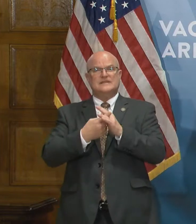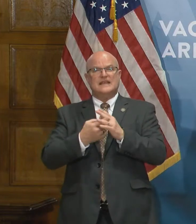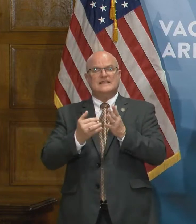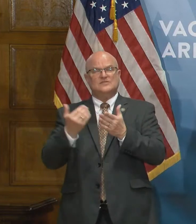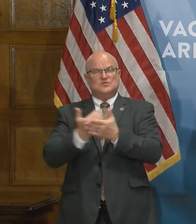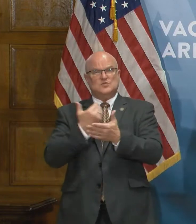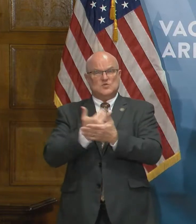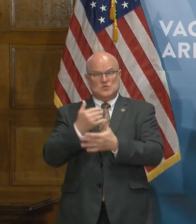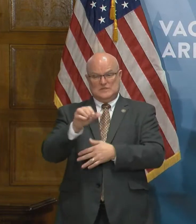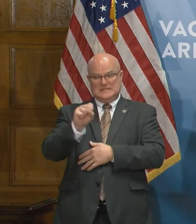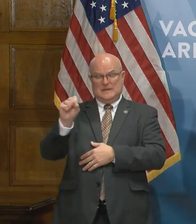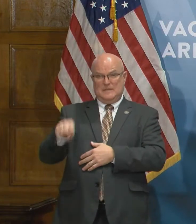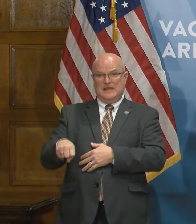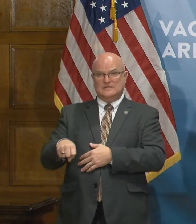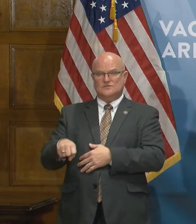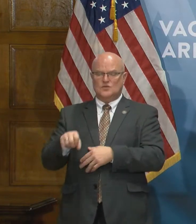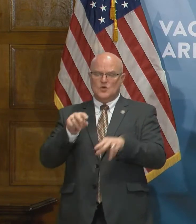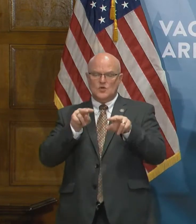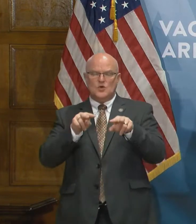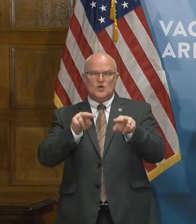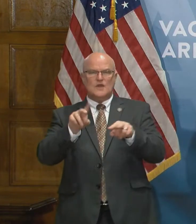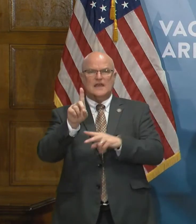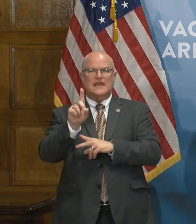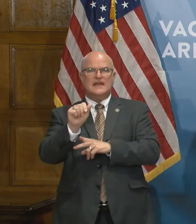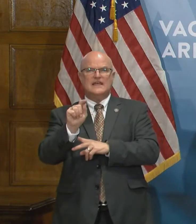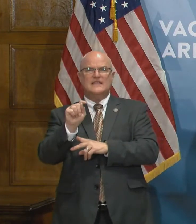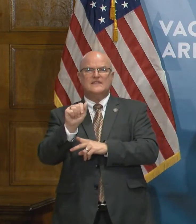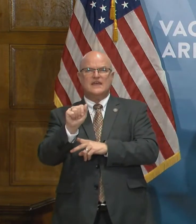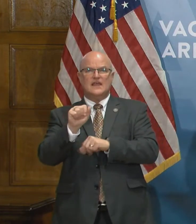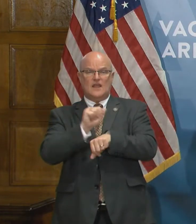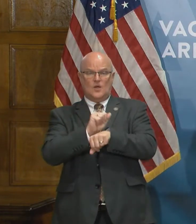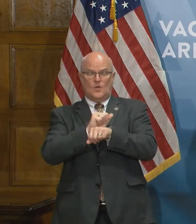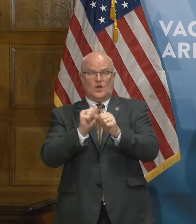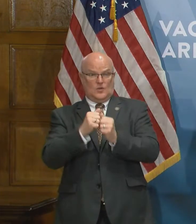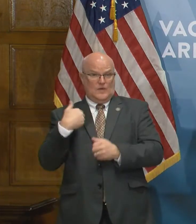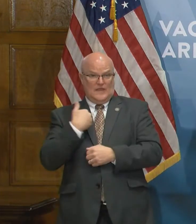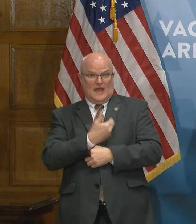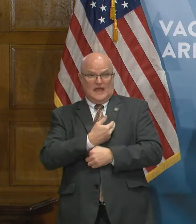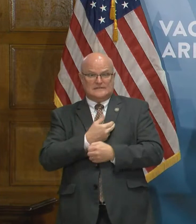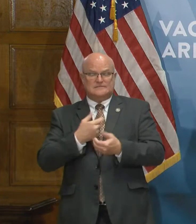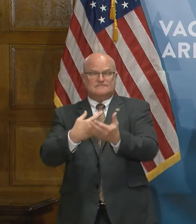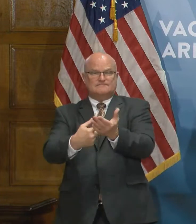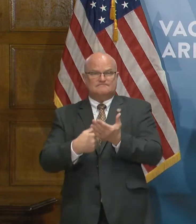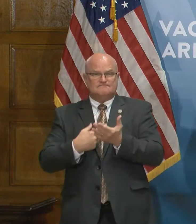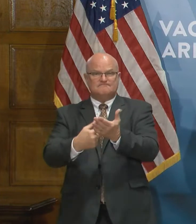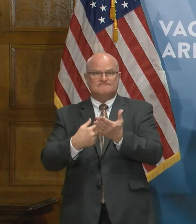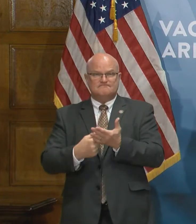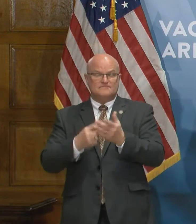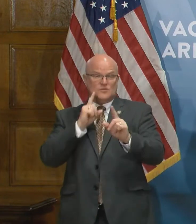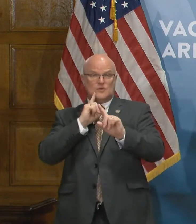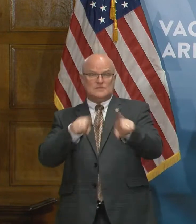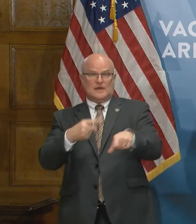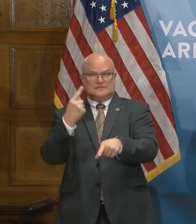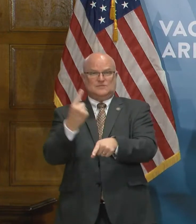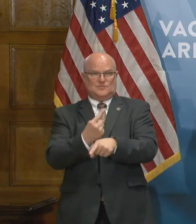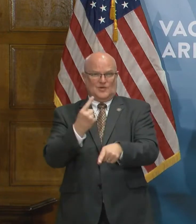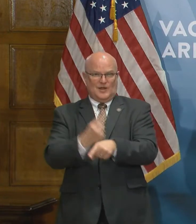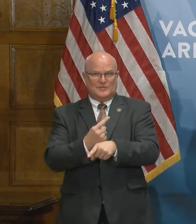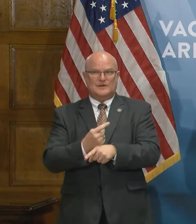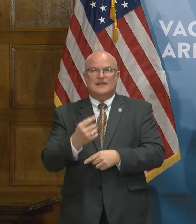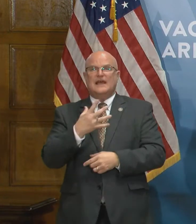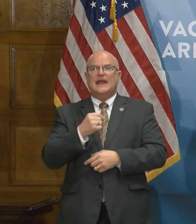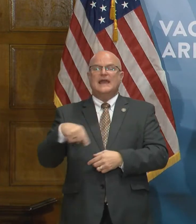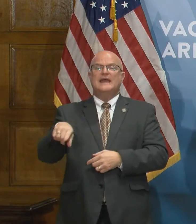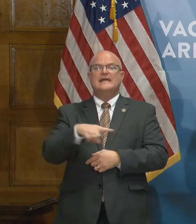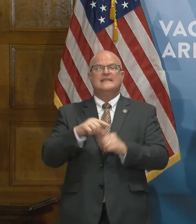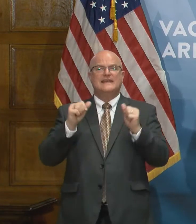this new semester, looking at their data and working with us to make sure that their response is a proper response and